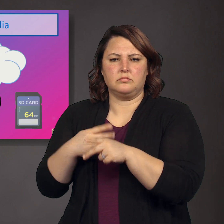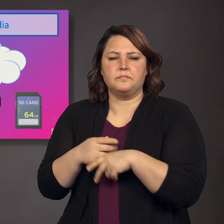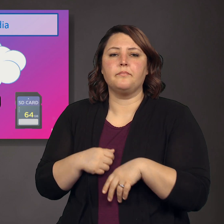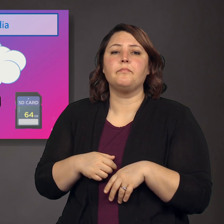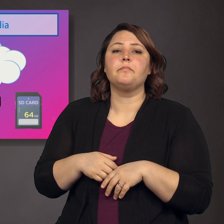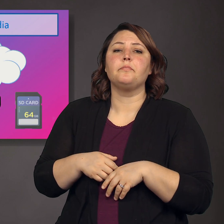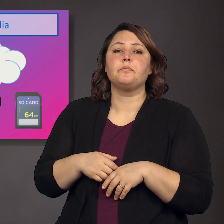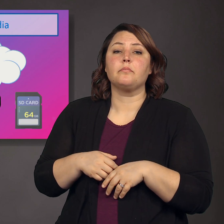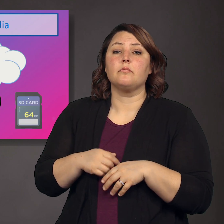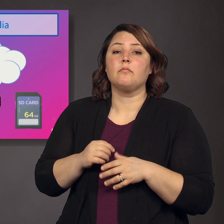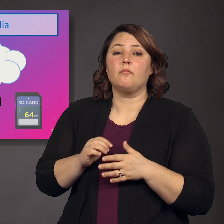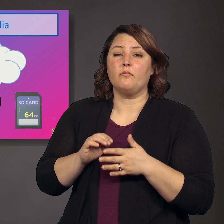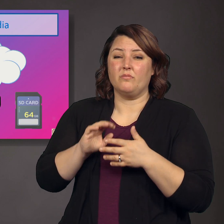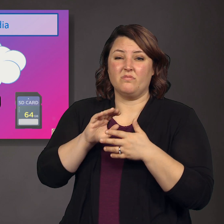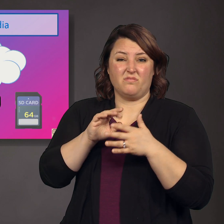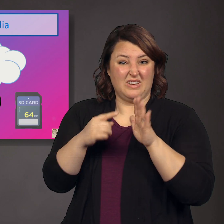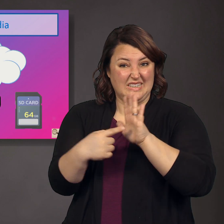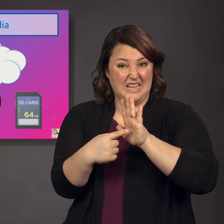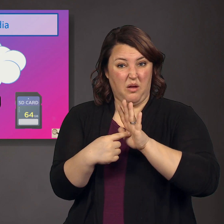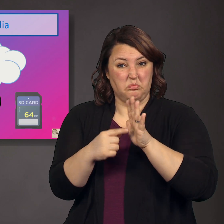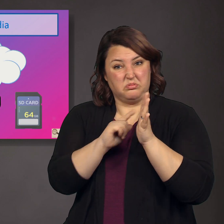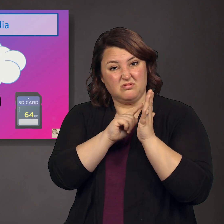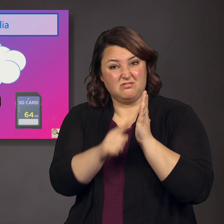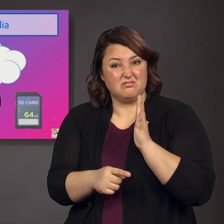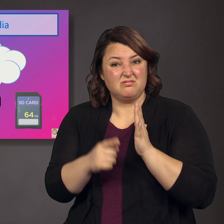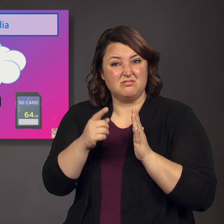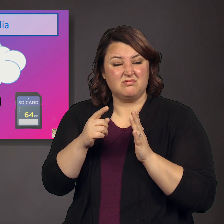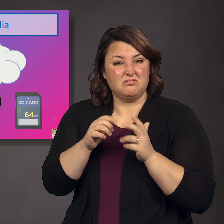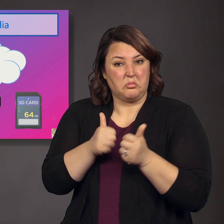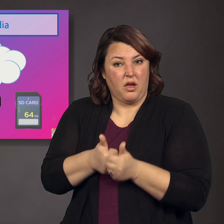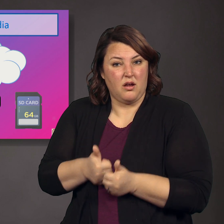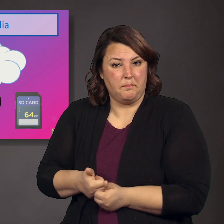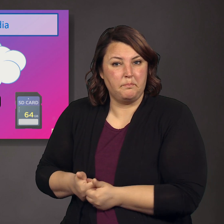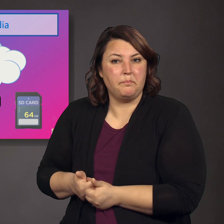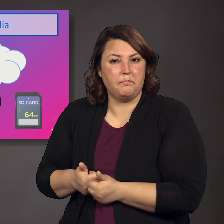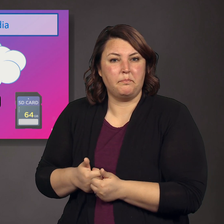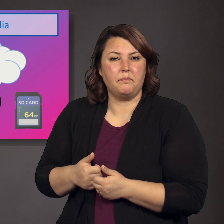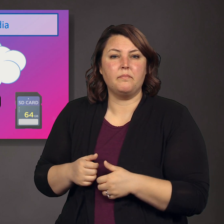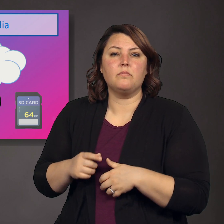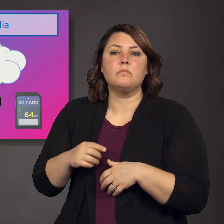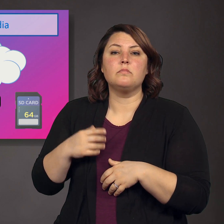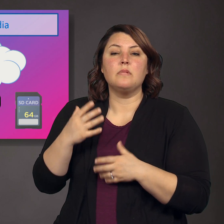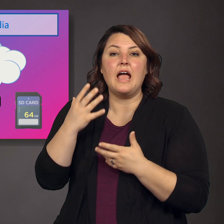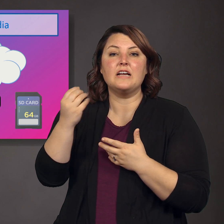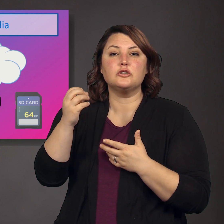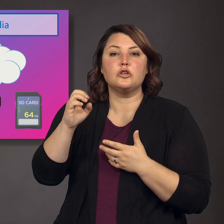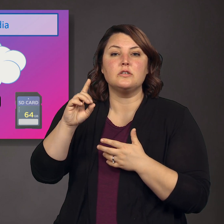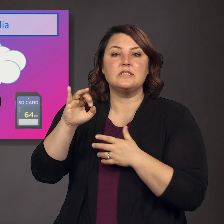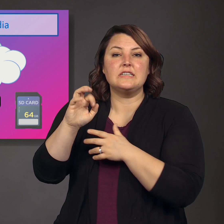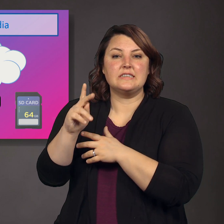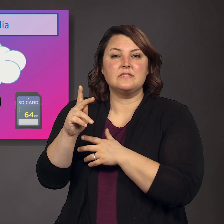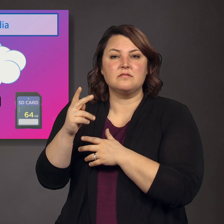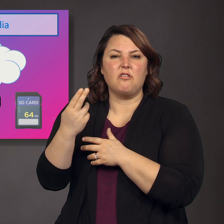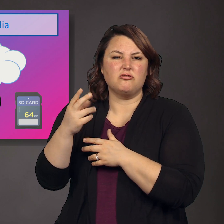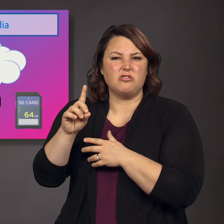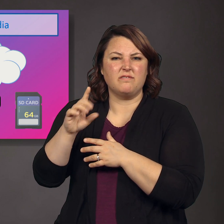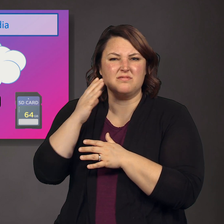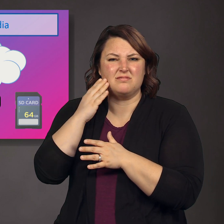These are some examples where you might back up to. External disk, as I said, they're becoming